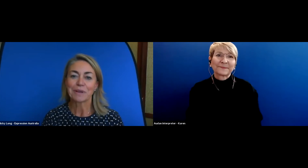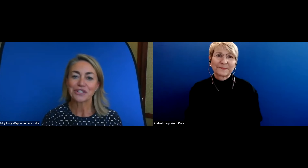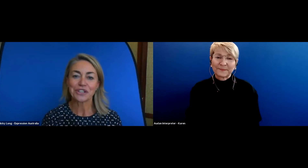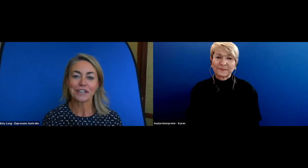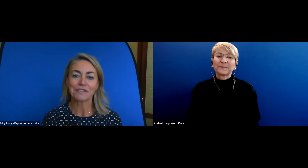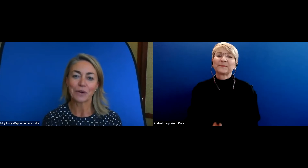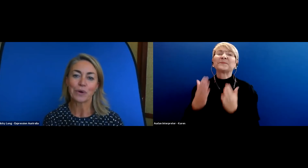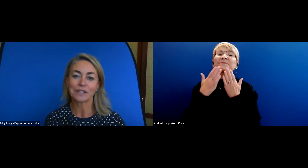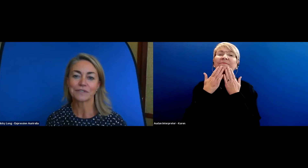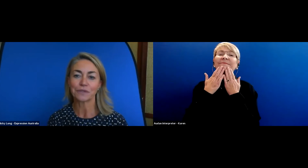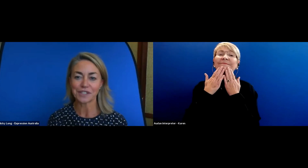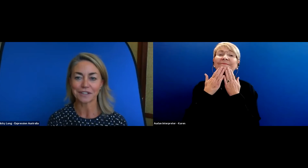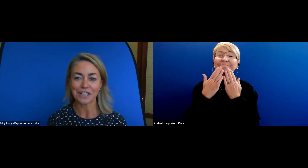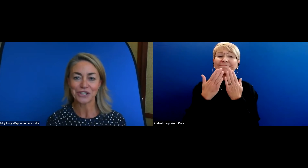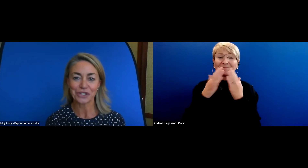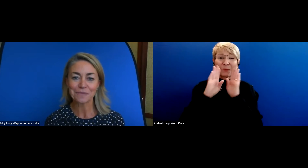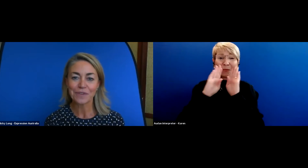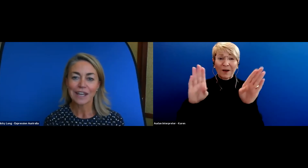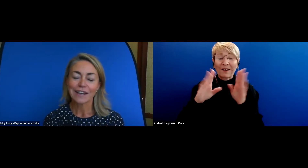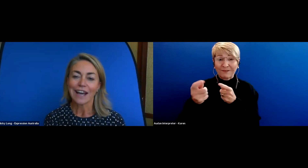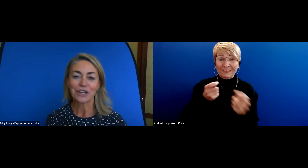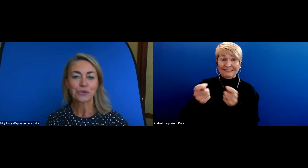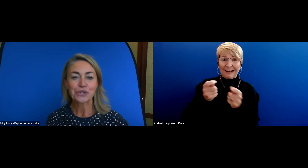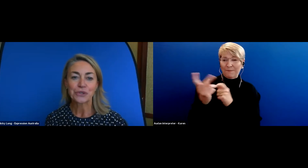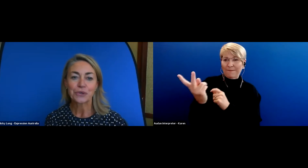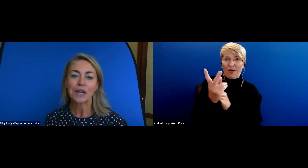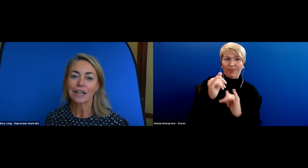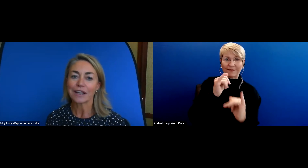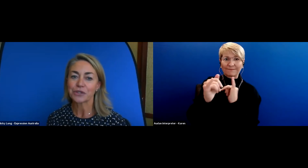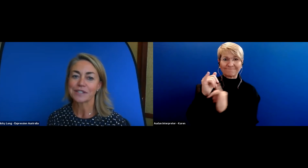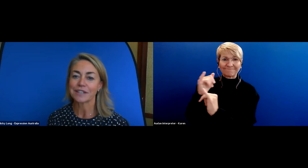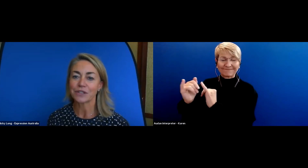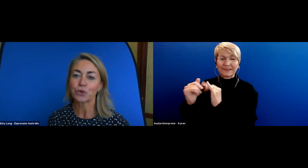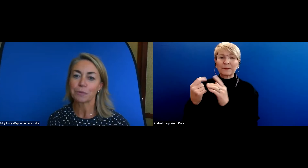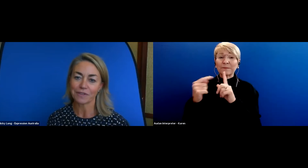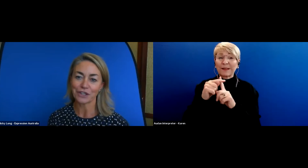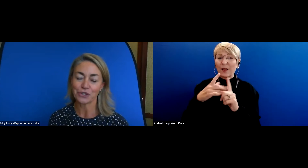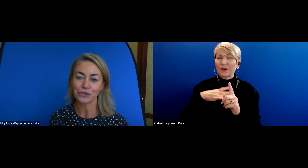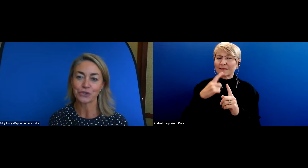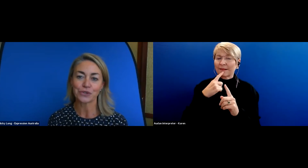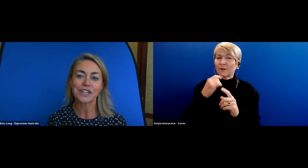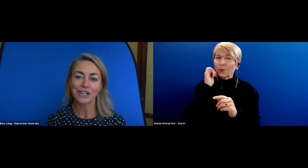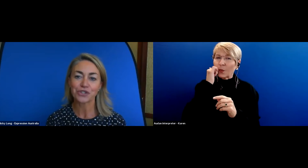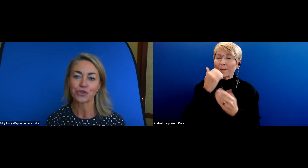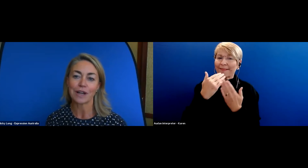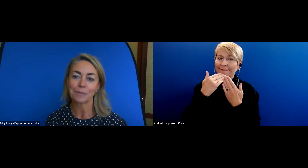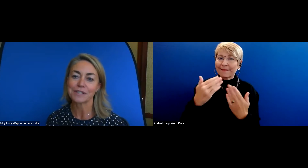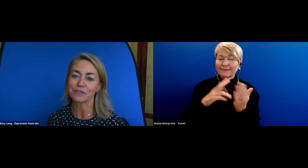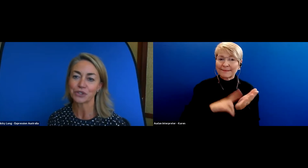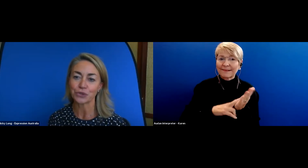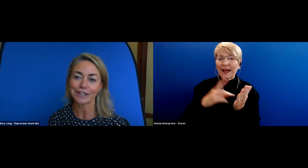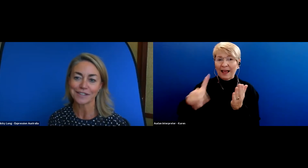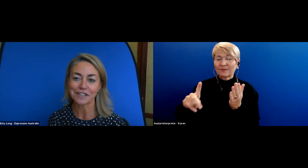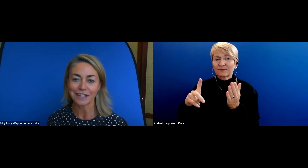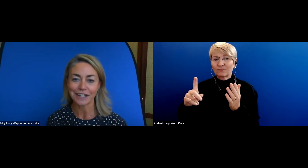Thanks so much, Nick, for that wonderful facilitation. And I'd also like to extend a warm thank you to Natasha and Ramas